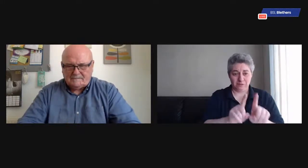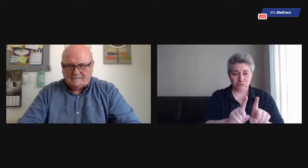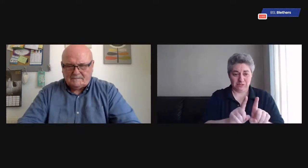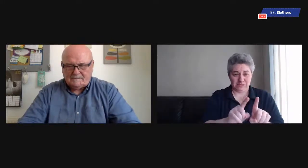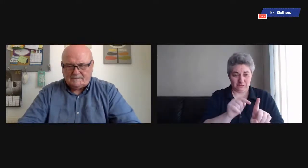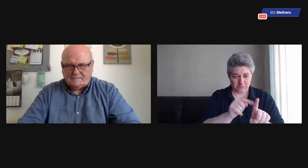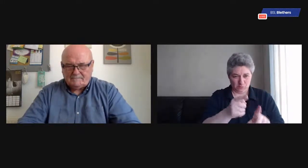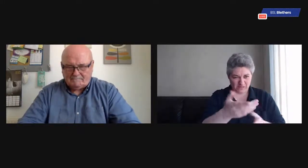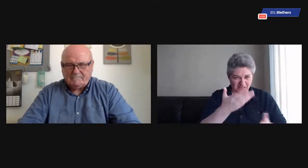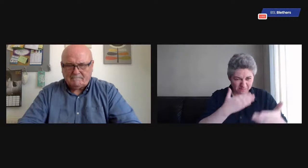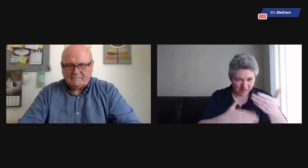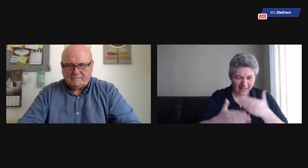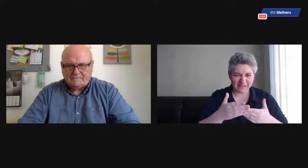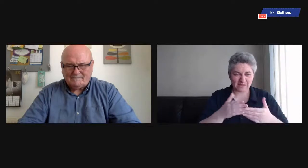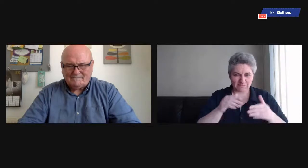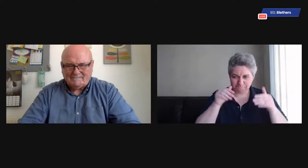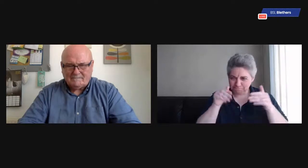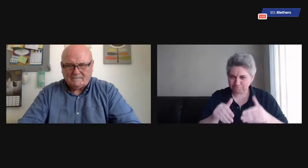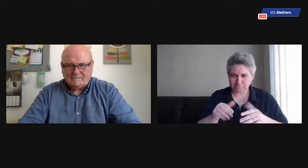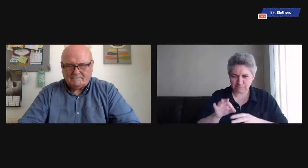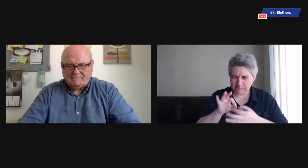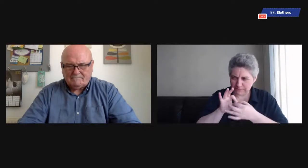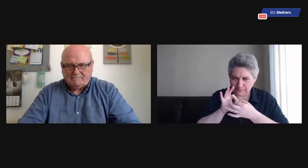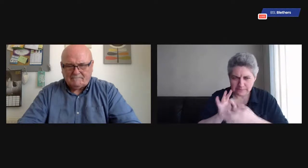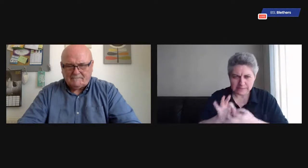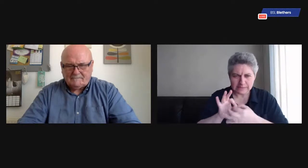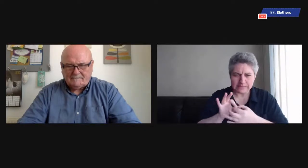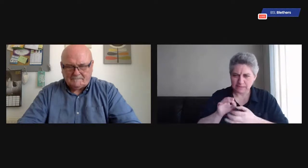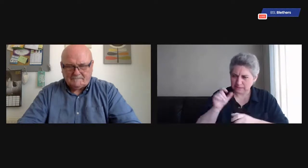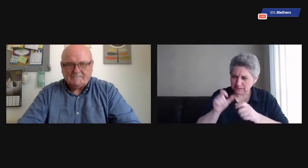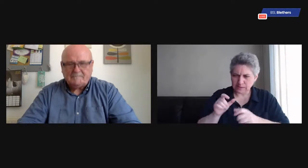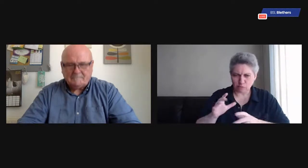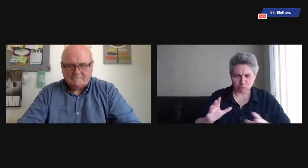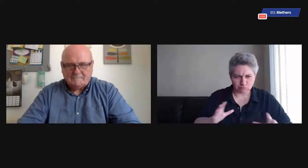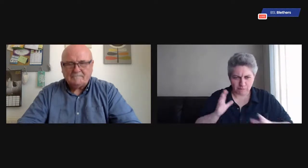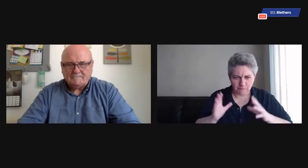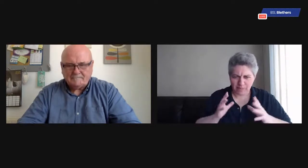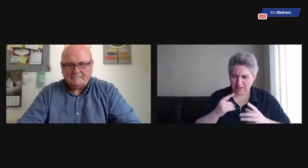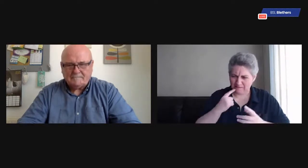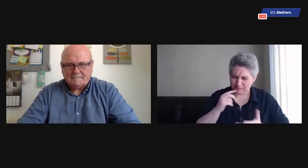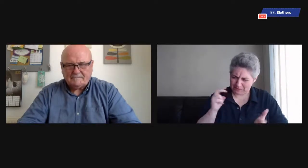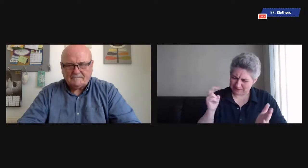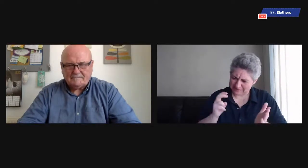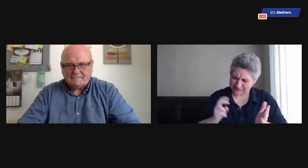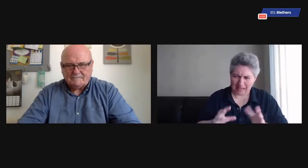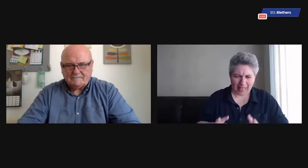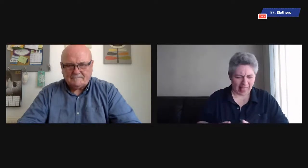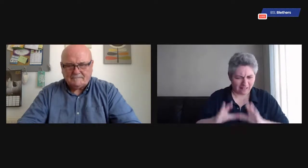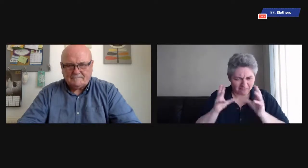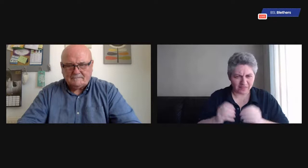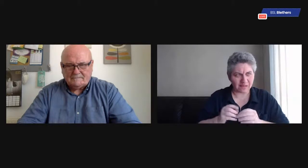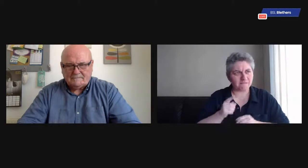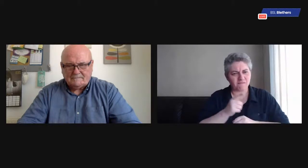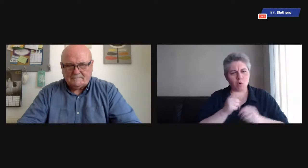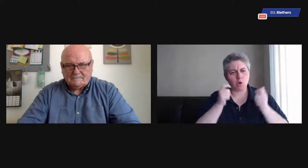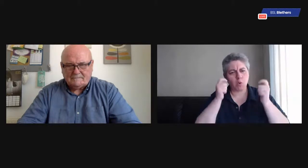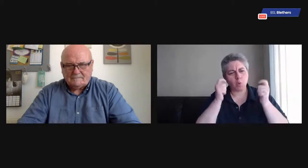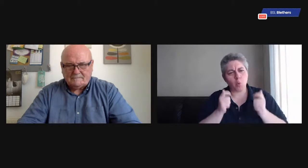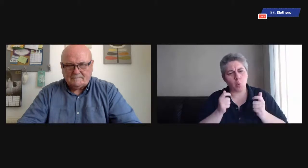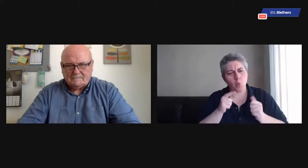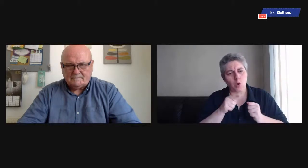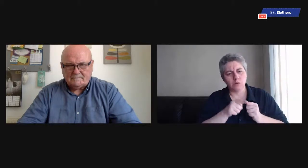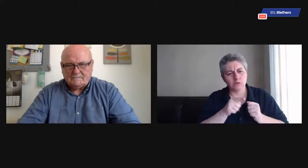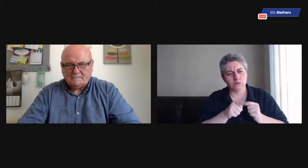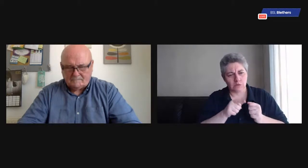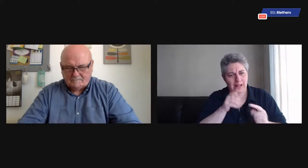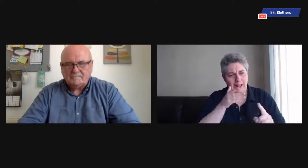I just want to clarify with you, Craig. You've explained what an intermediary does in court, how they prepare, or rather, how they prepare